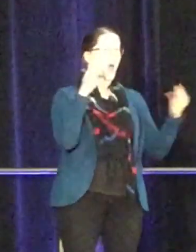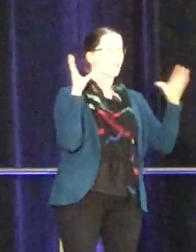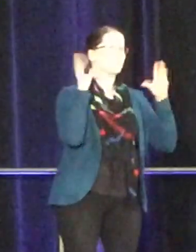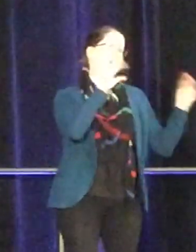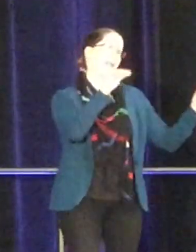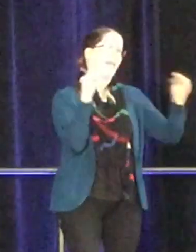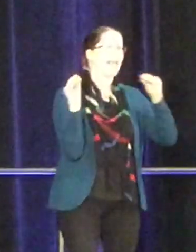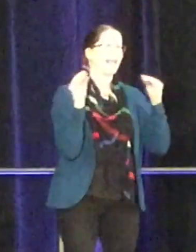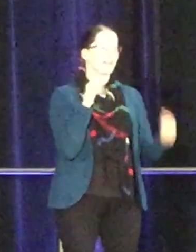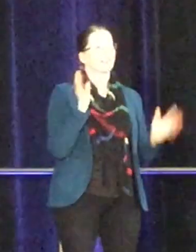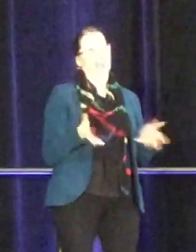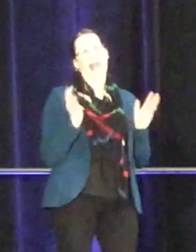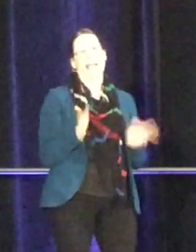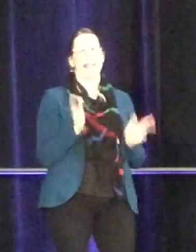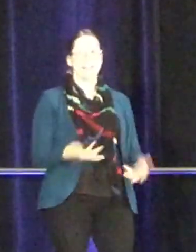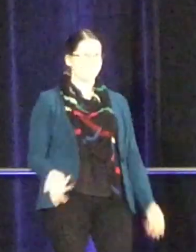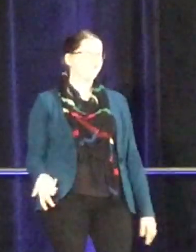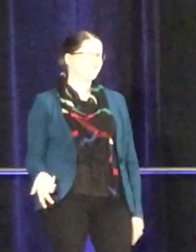Chatty patties.